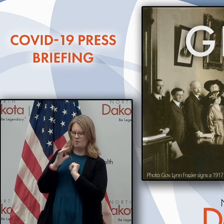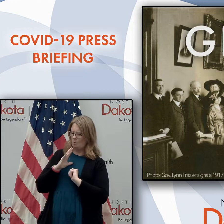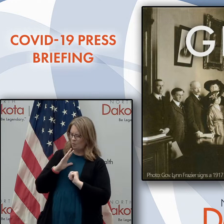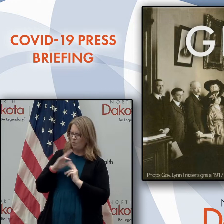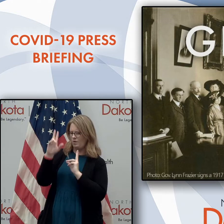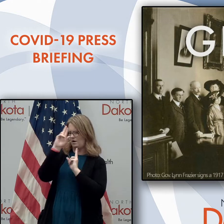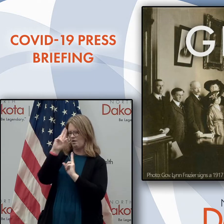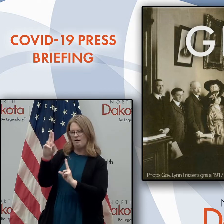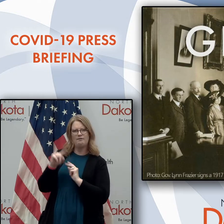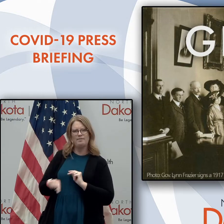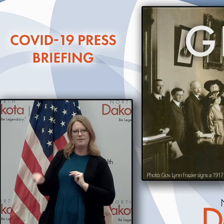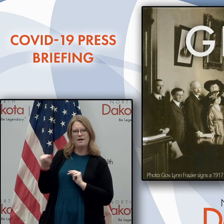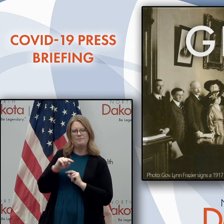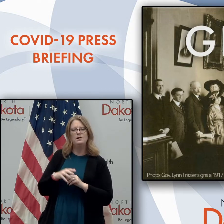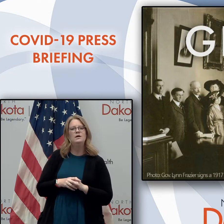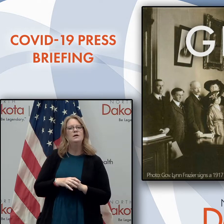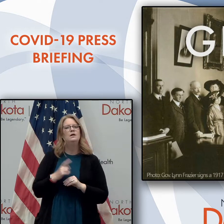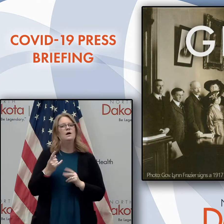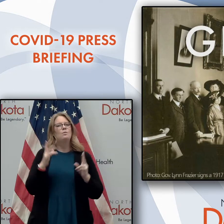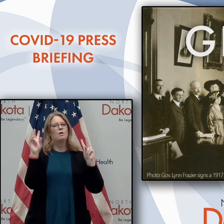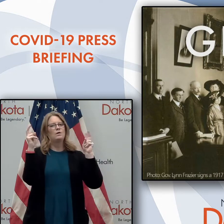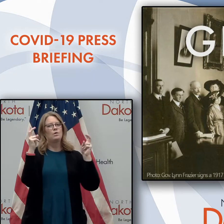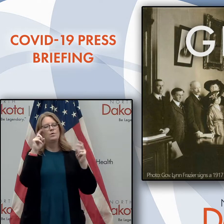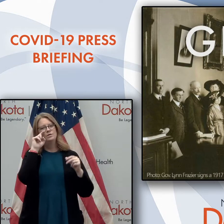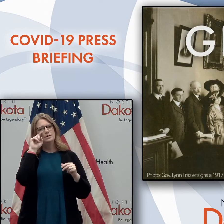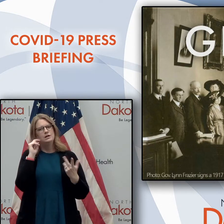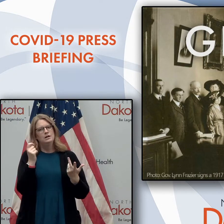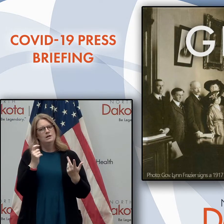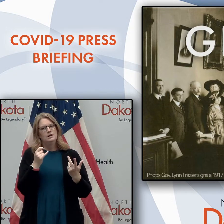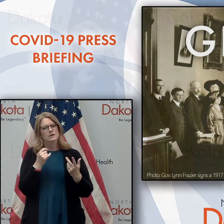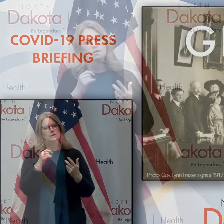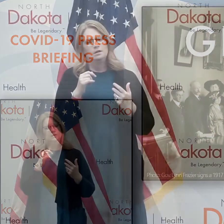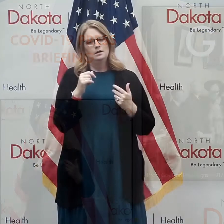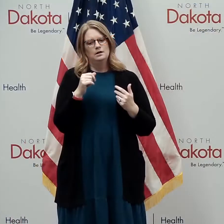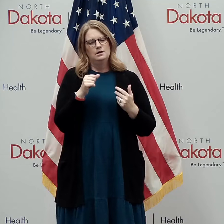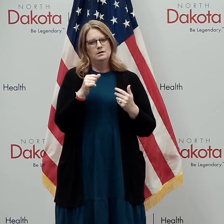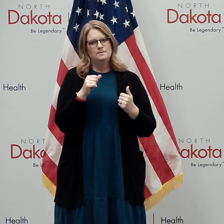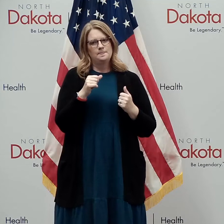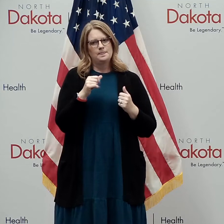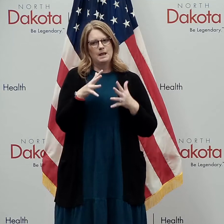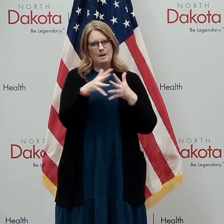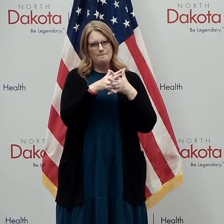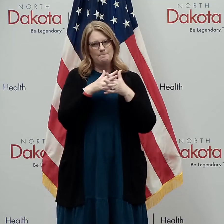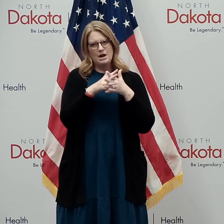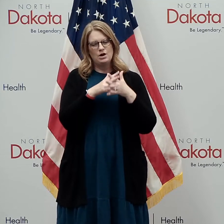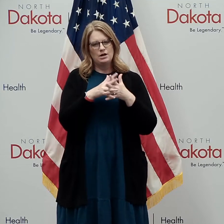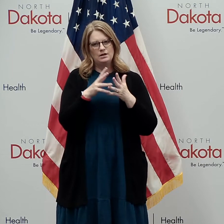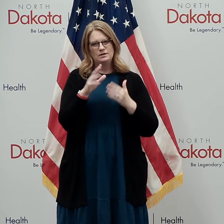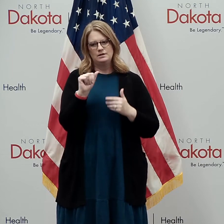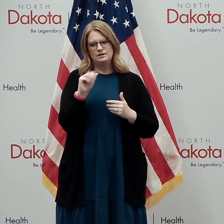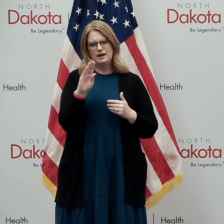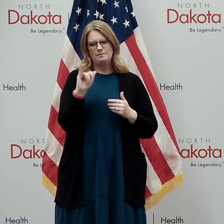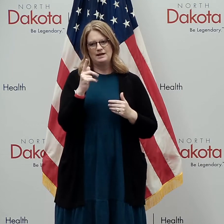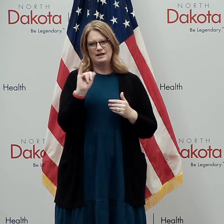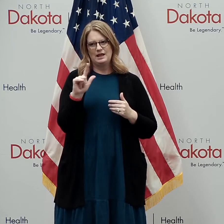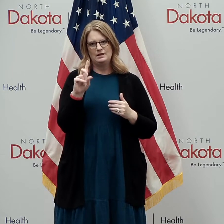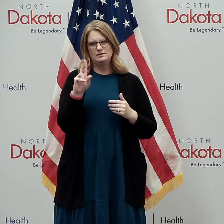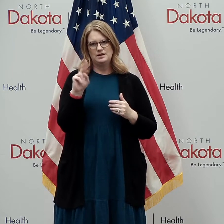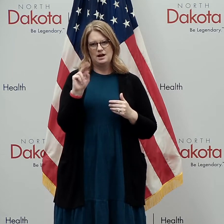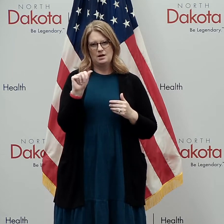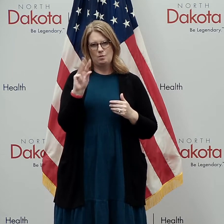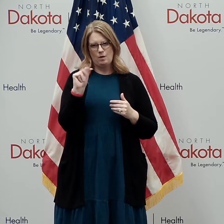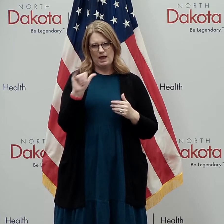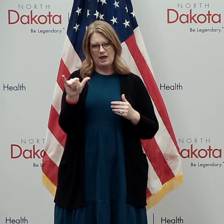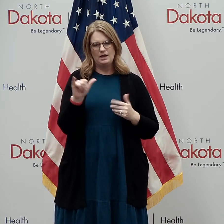And one quote to help bring us back to that time over 100 years ago was from American suffragist Abigail Duniway, who